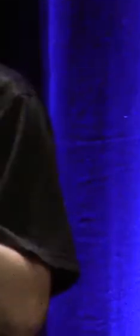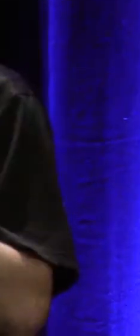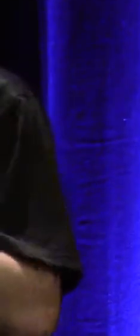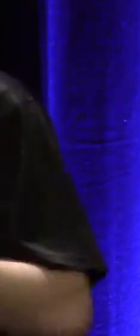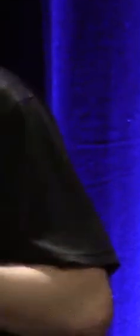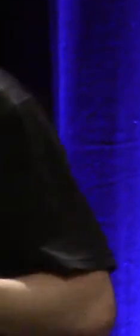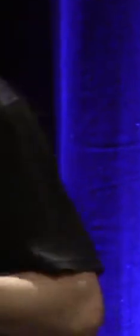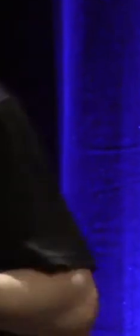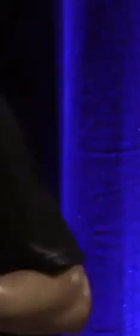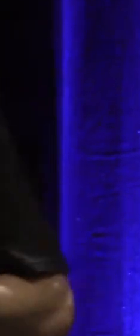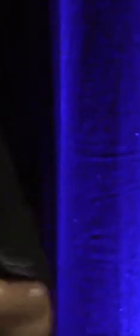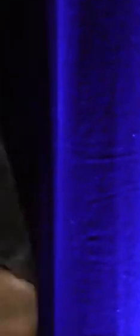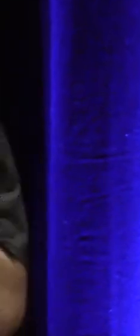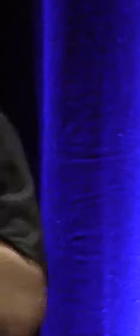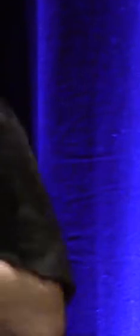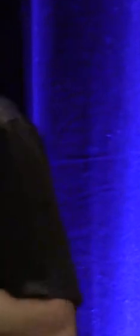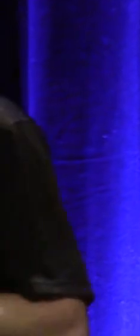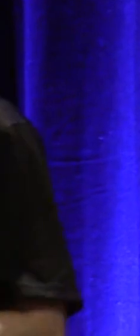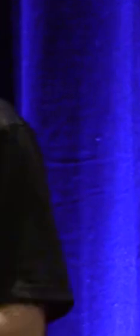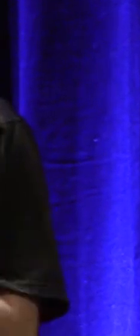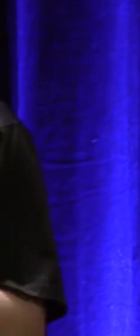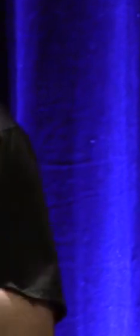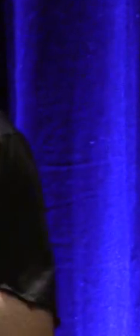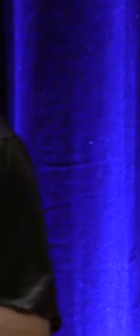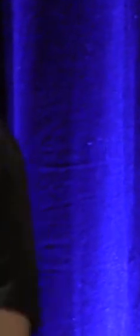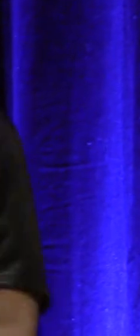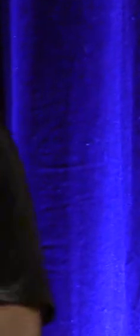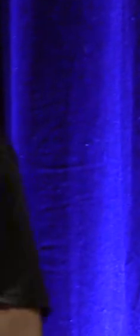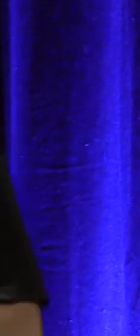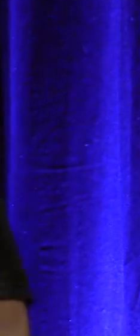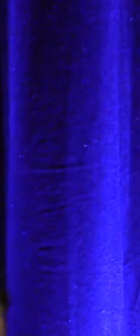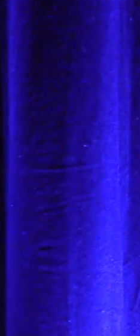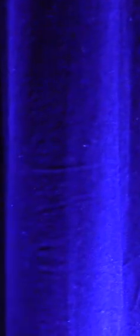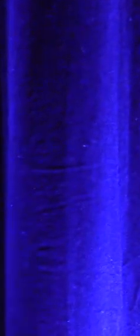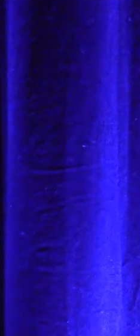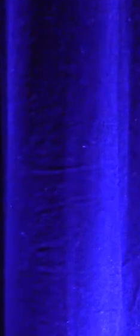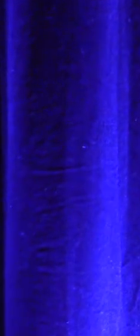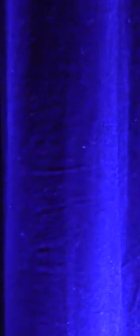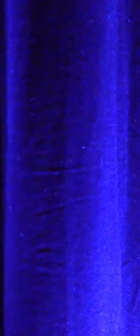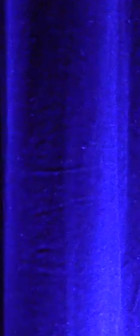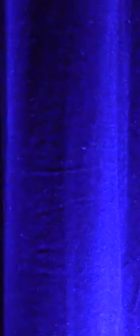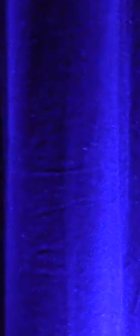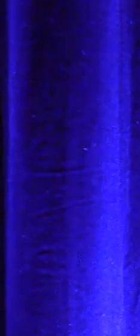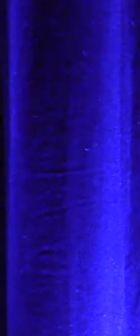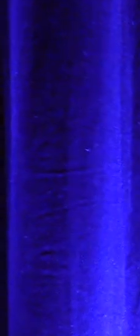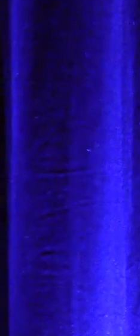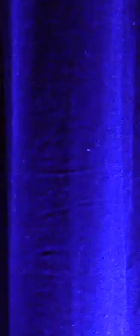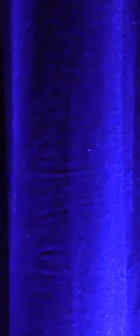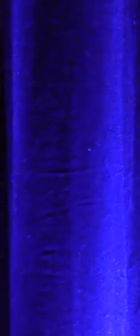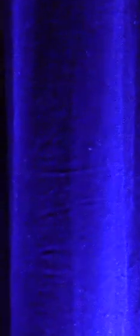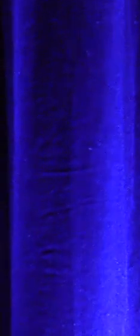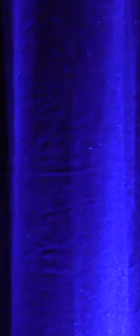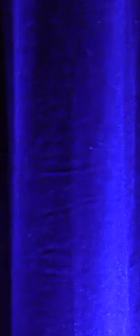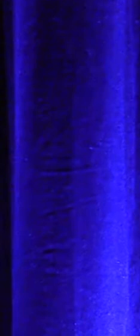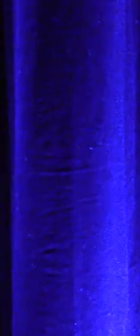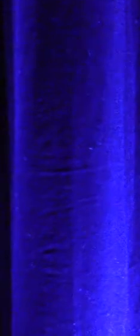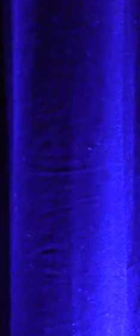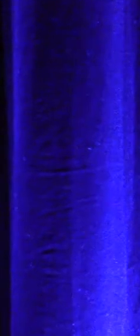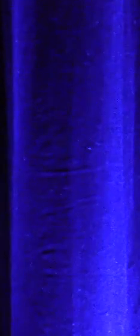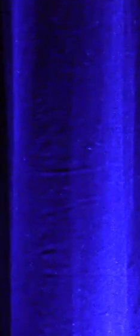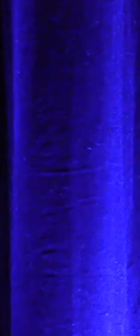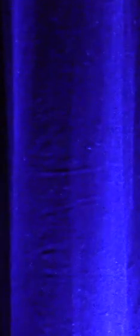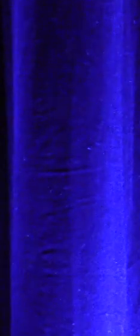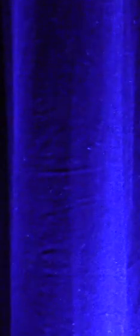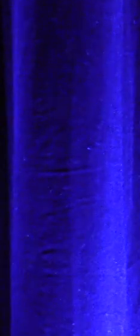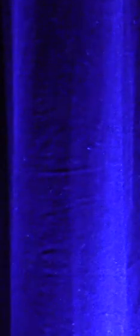stage, and everybody's telling me what to do. I'll try to comply. I am relatively new to the